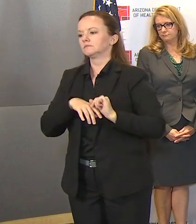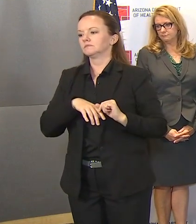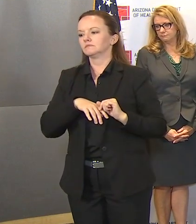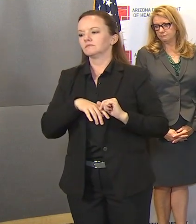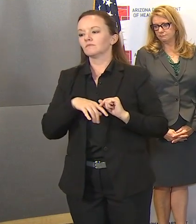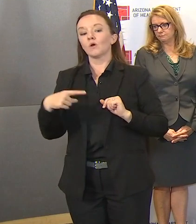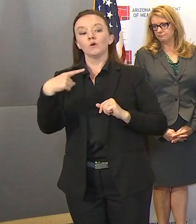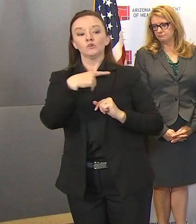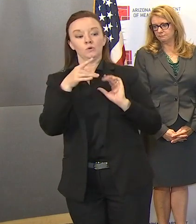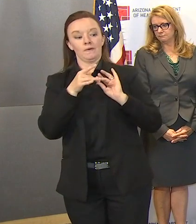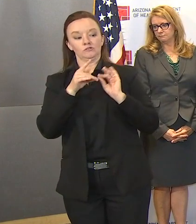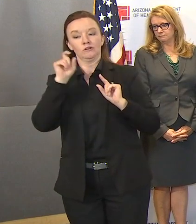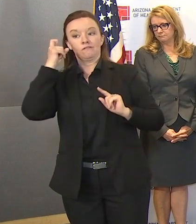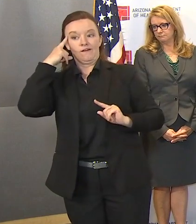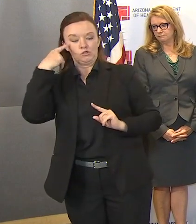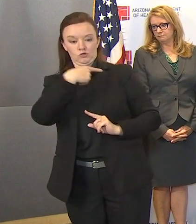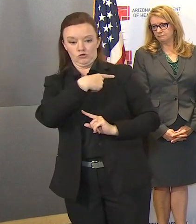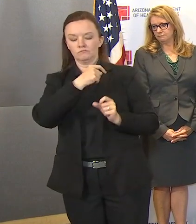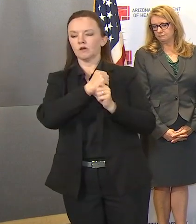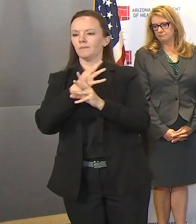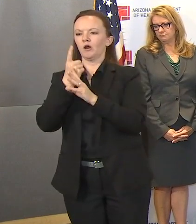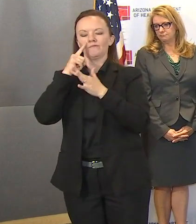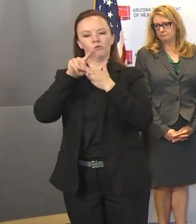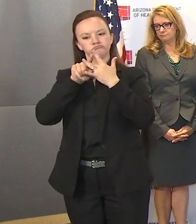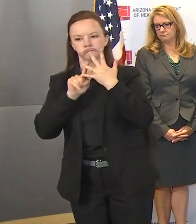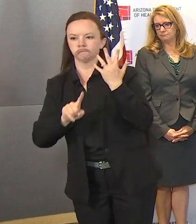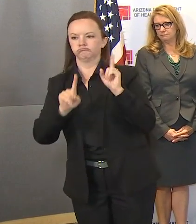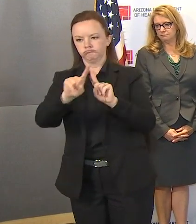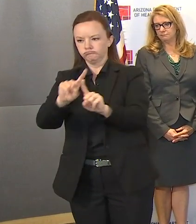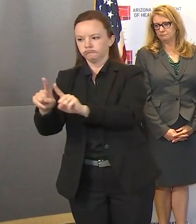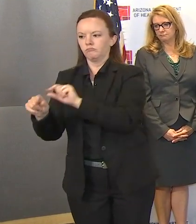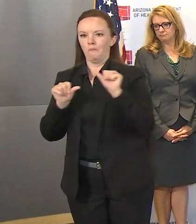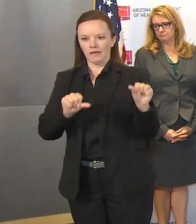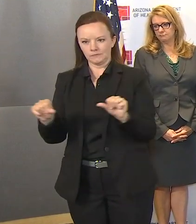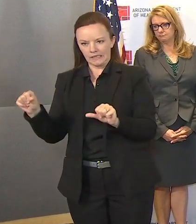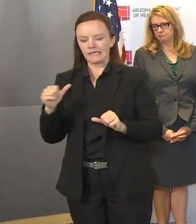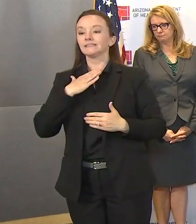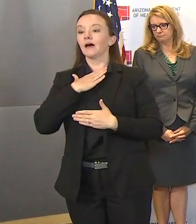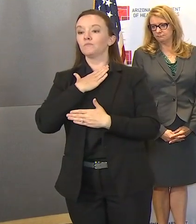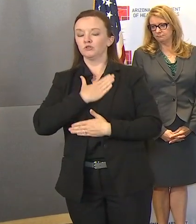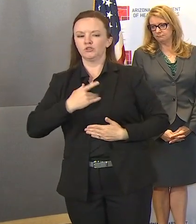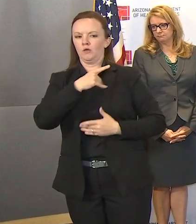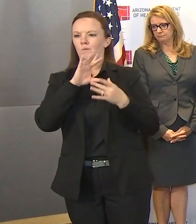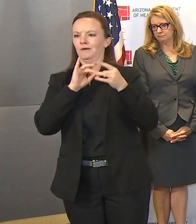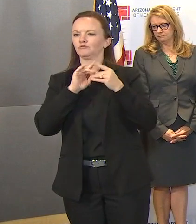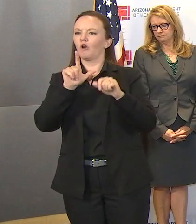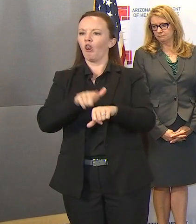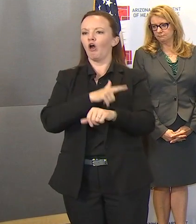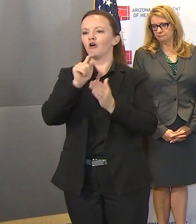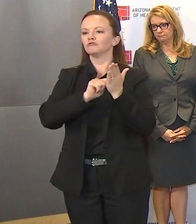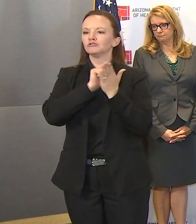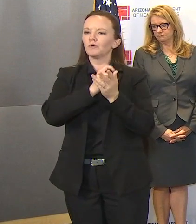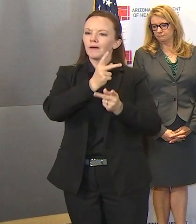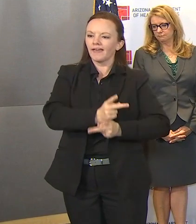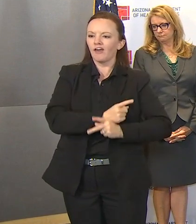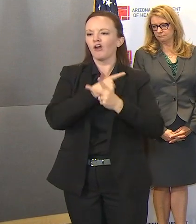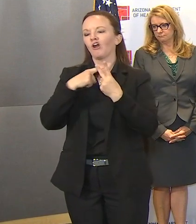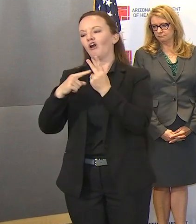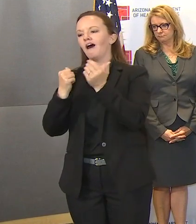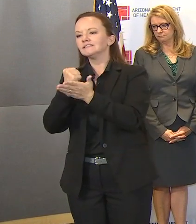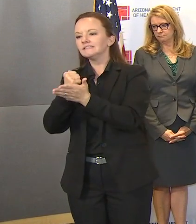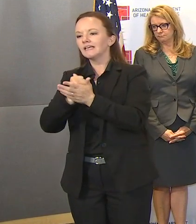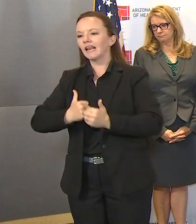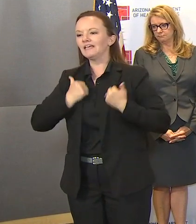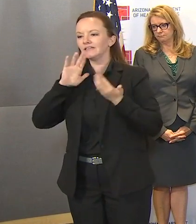you mentioned that you're preparing for all possibilities, and I appreciate the information about long-term care and assisted living centers. When you say we're talking